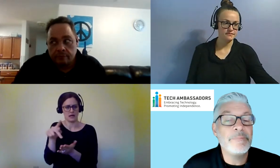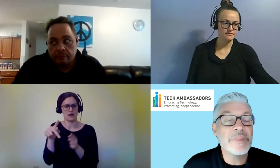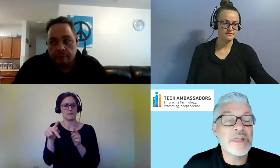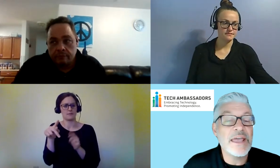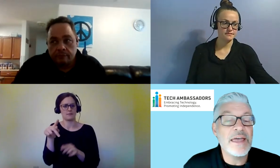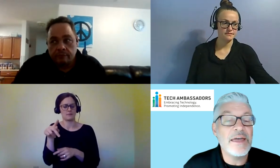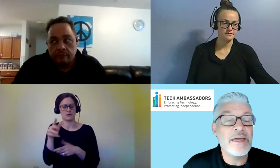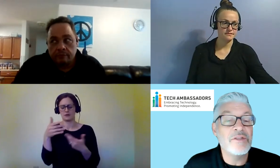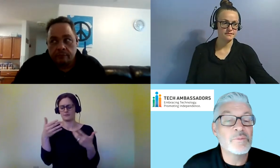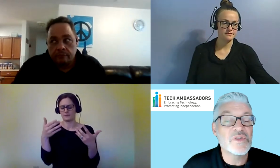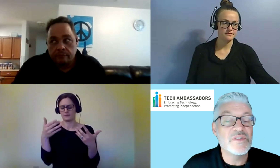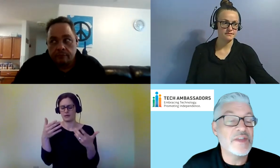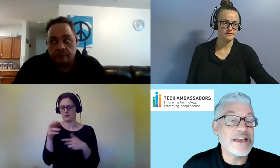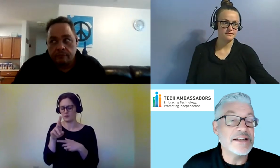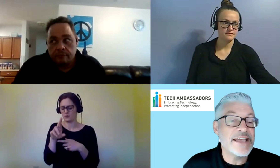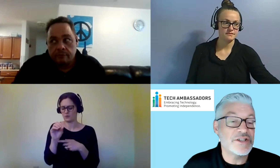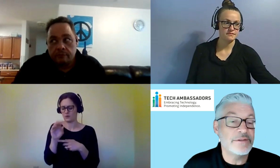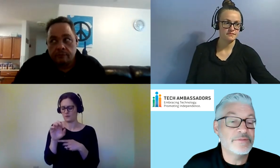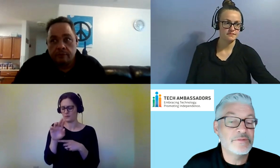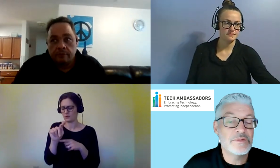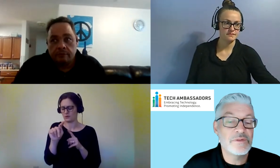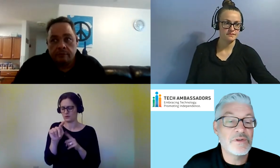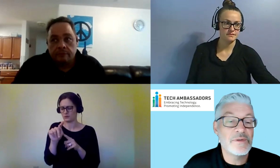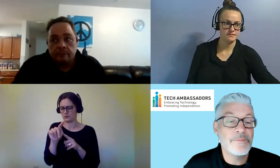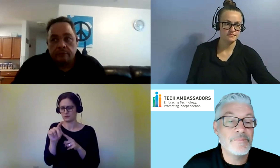And this person said they didn't catch it.